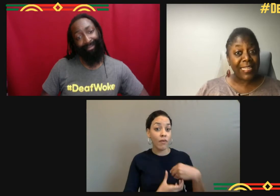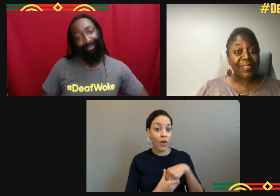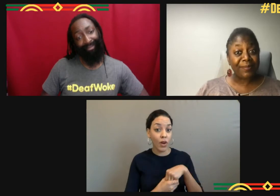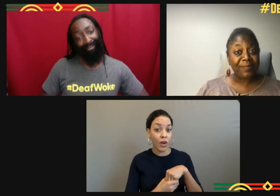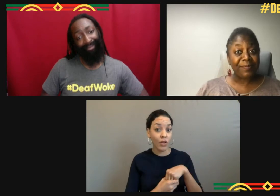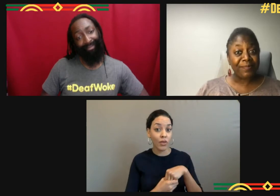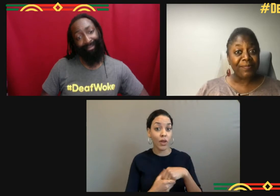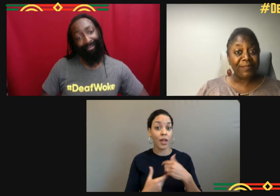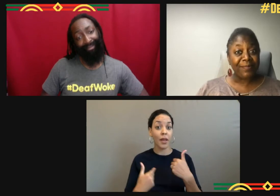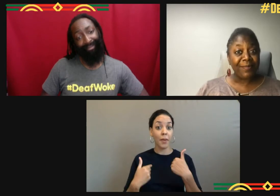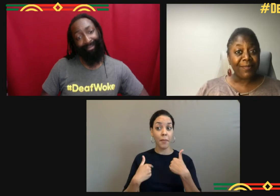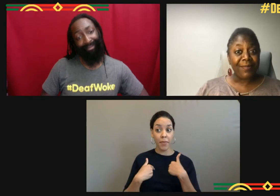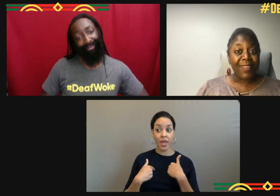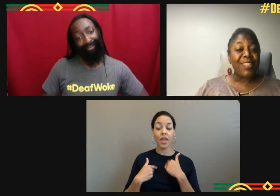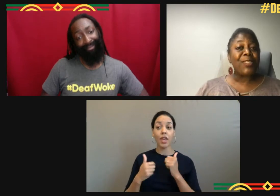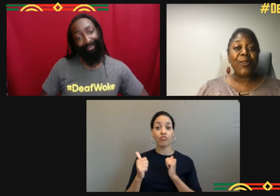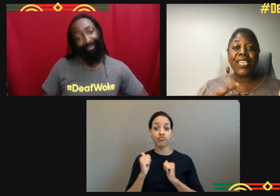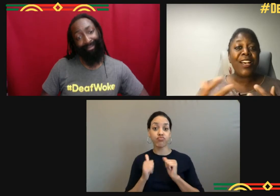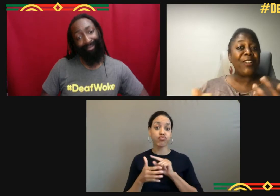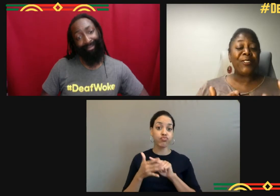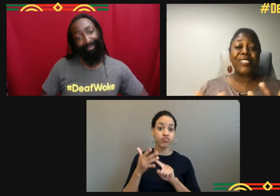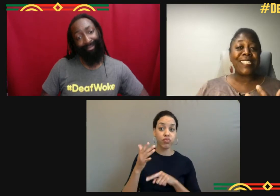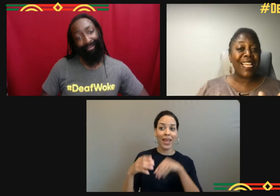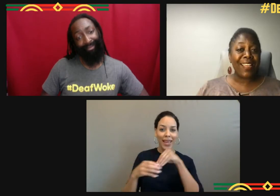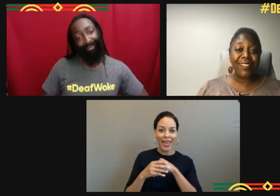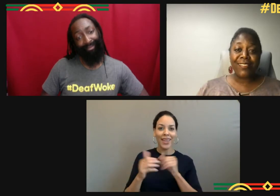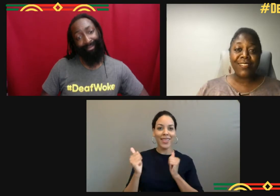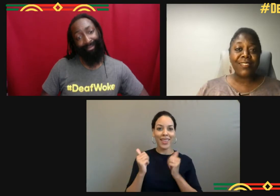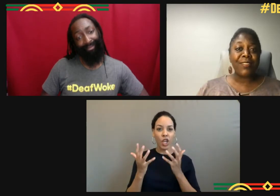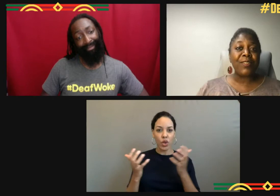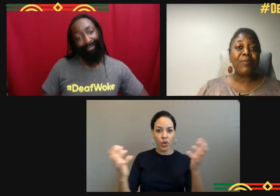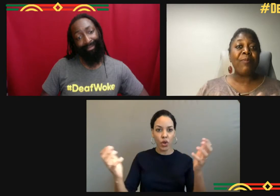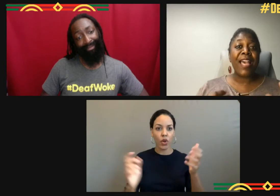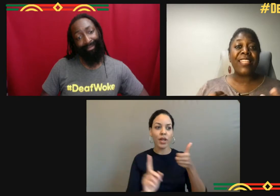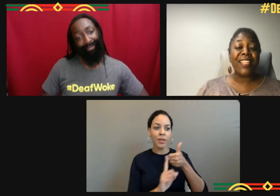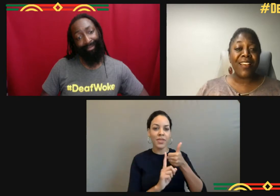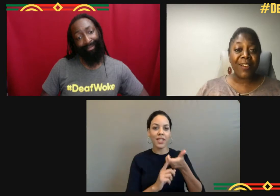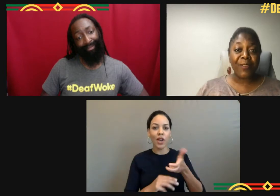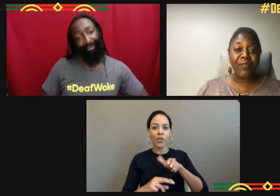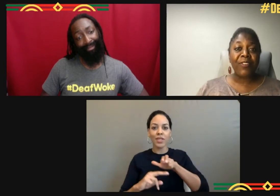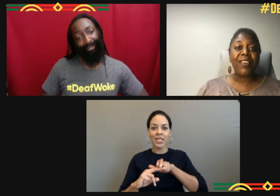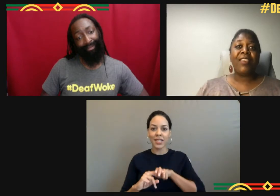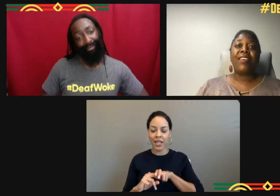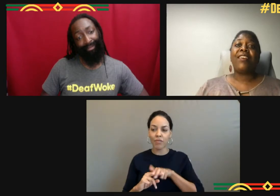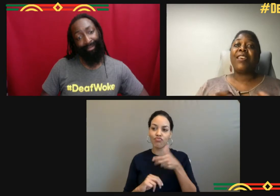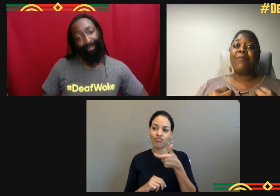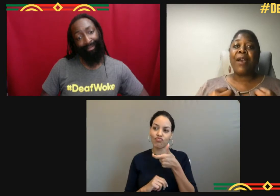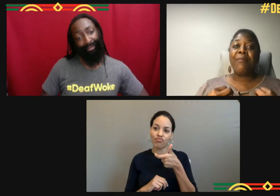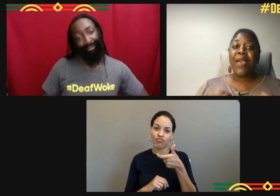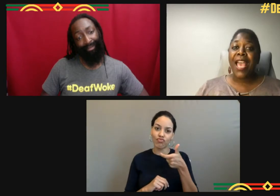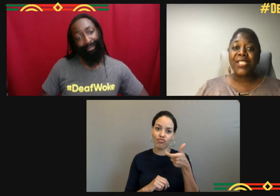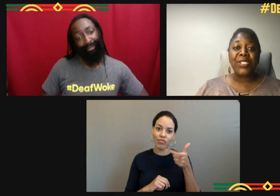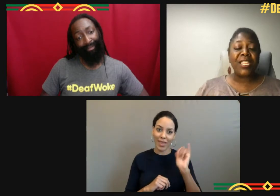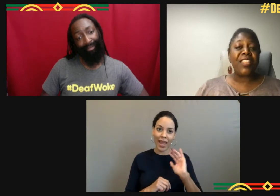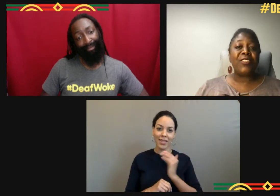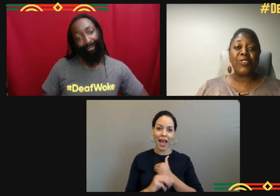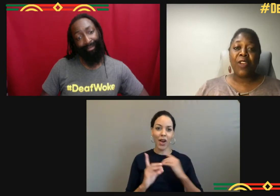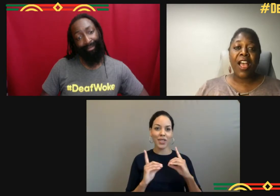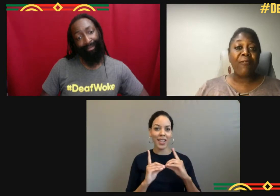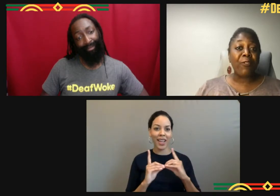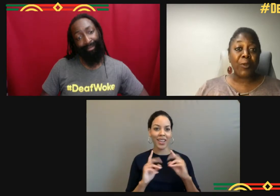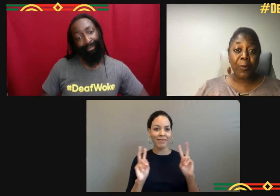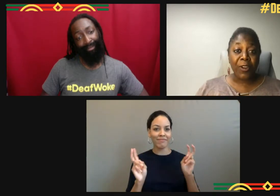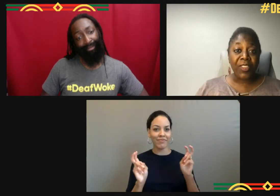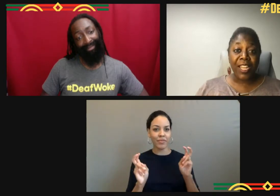my thing. So he understands my love and my passion and